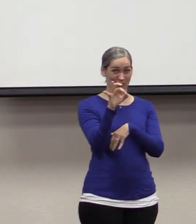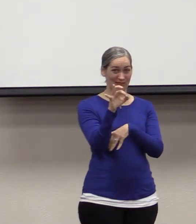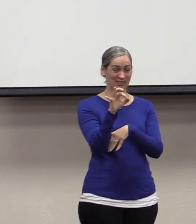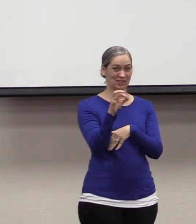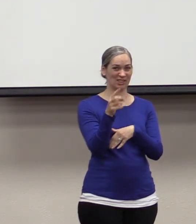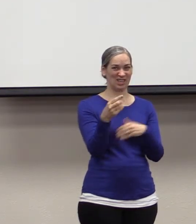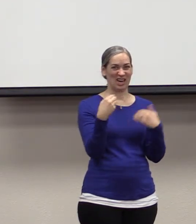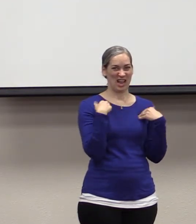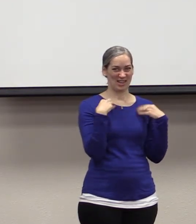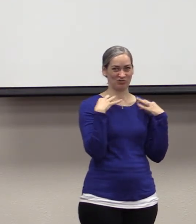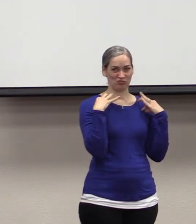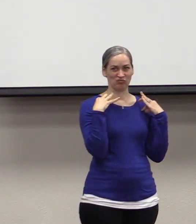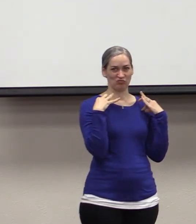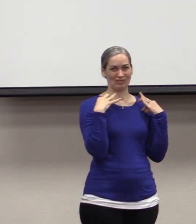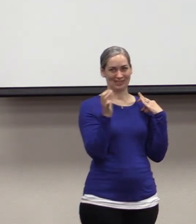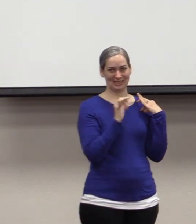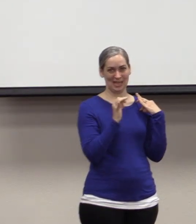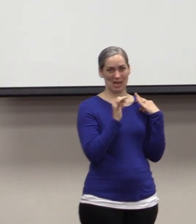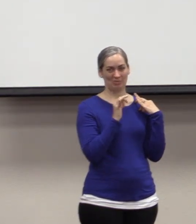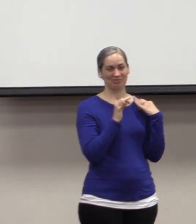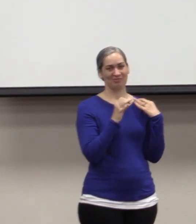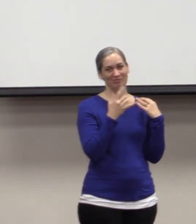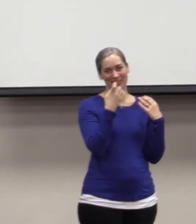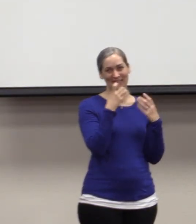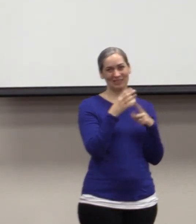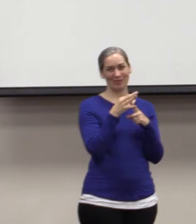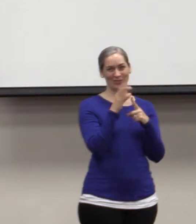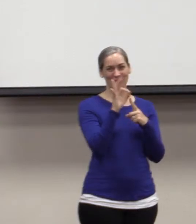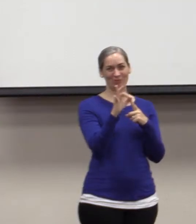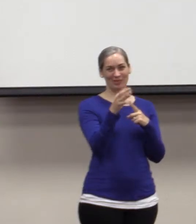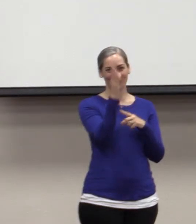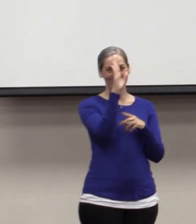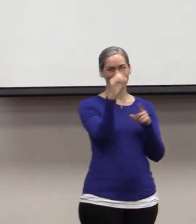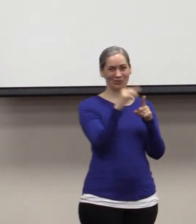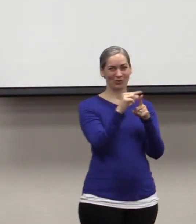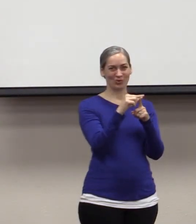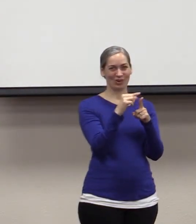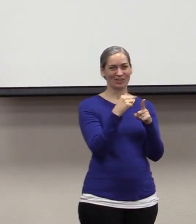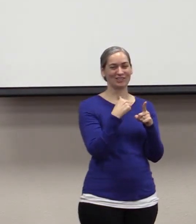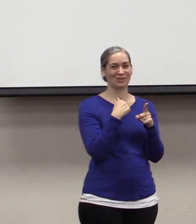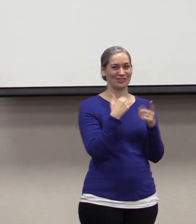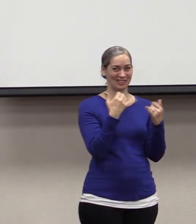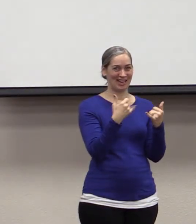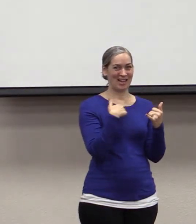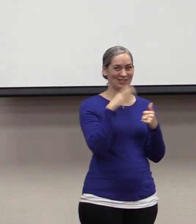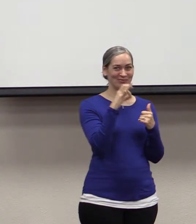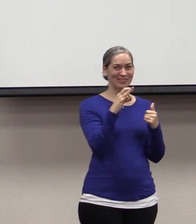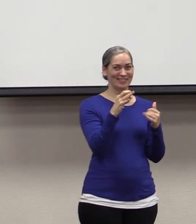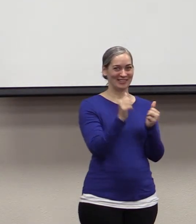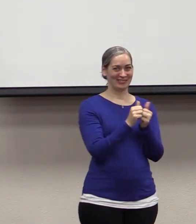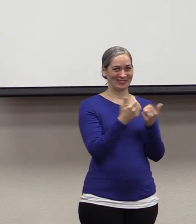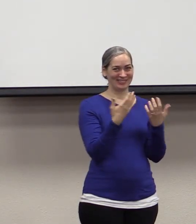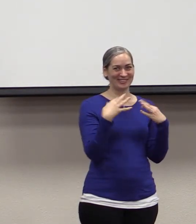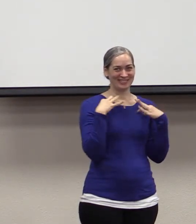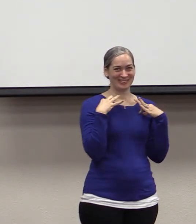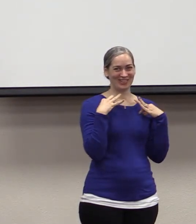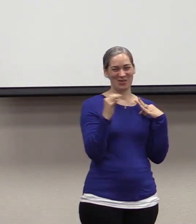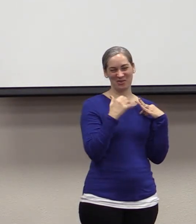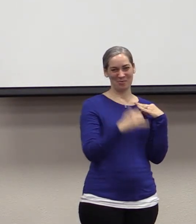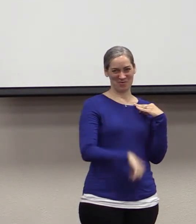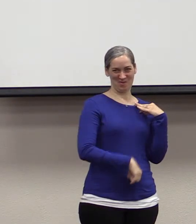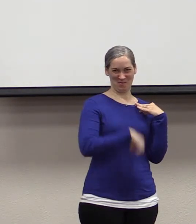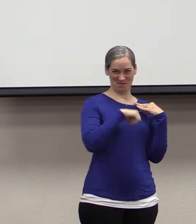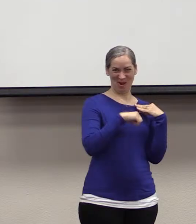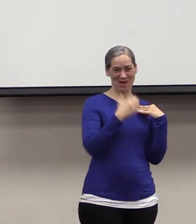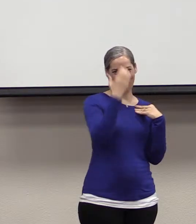able to preach the word of God, and I share the sentiment. So I'm before you today in one as well, and also just a little, pride being